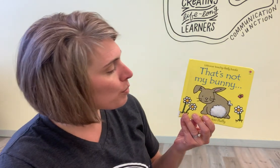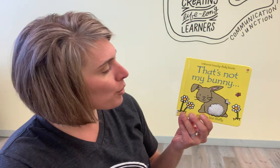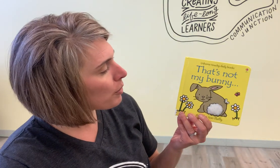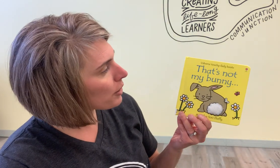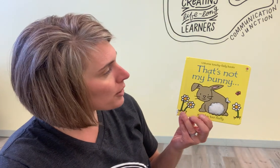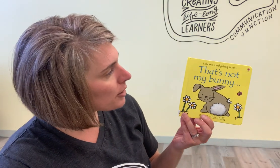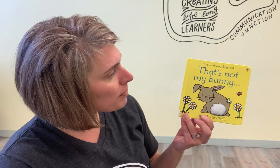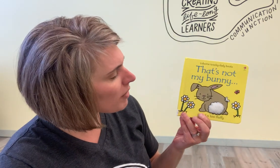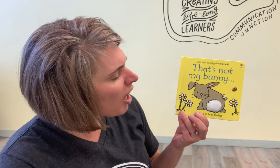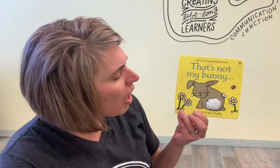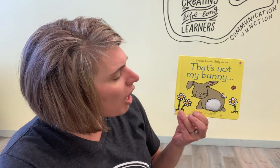Usborne Books.